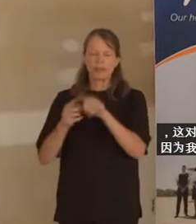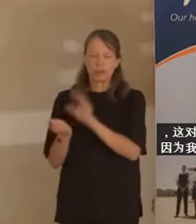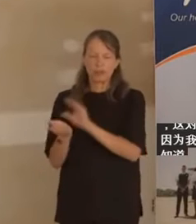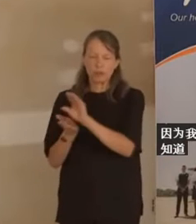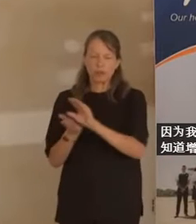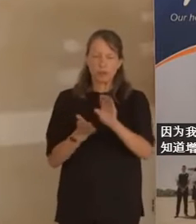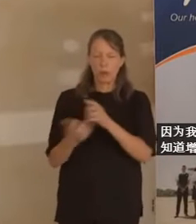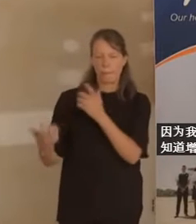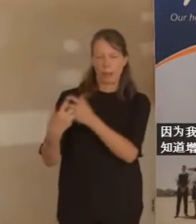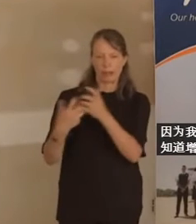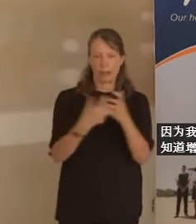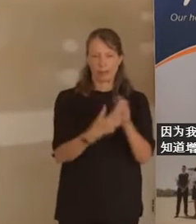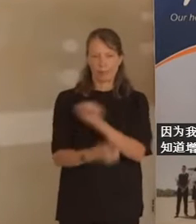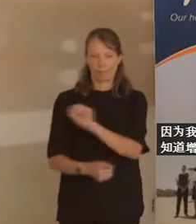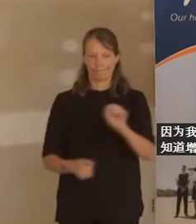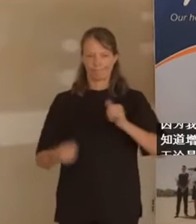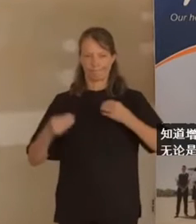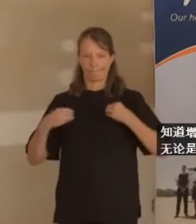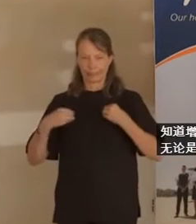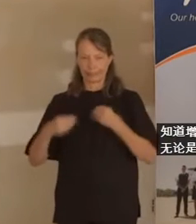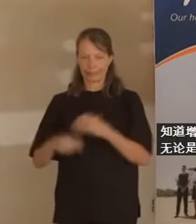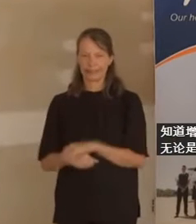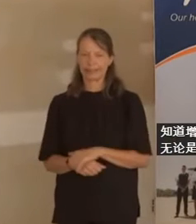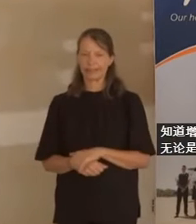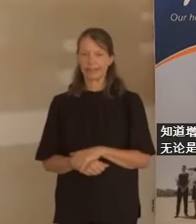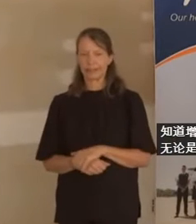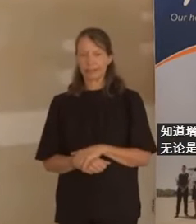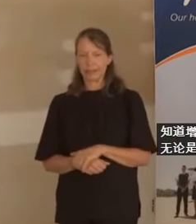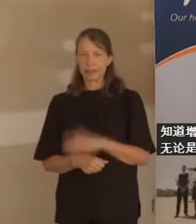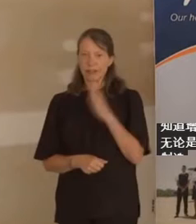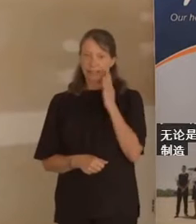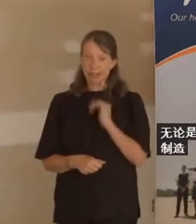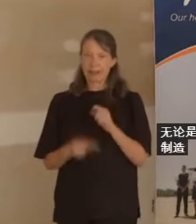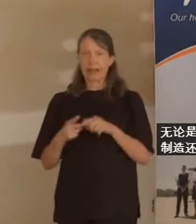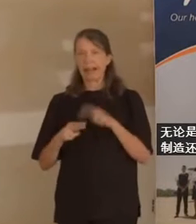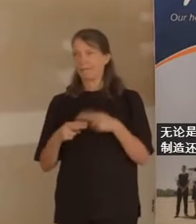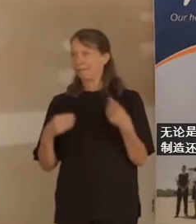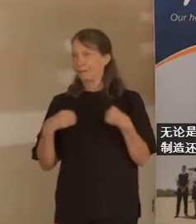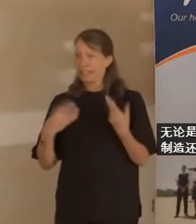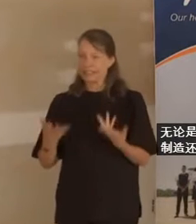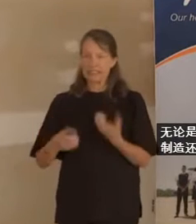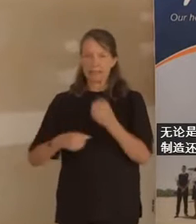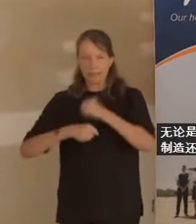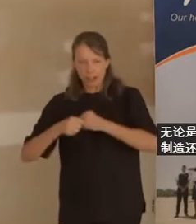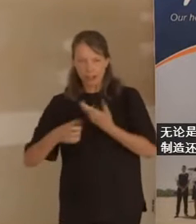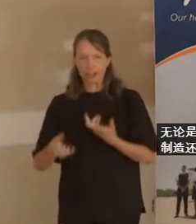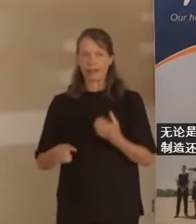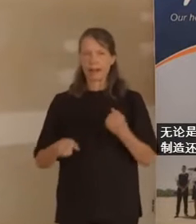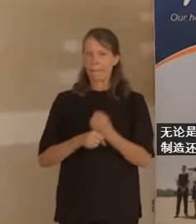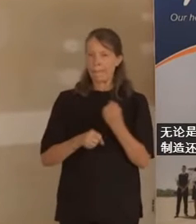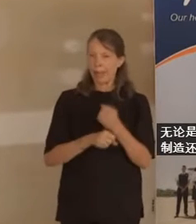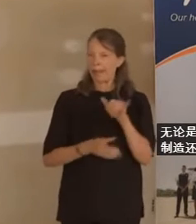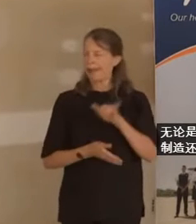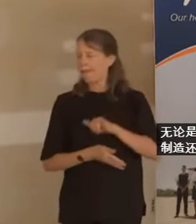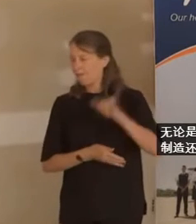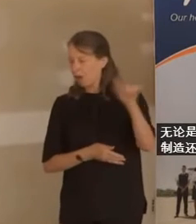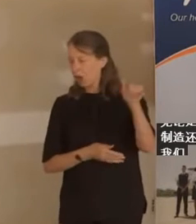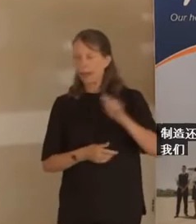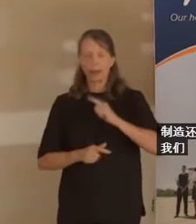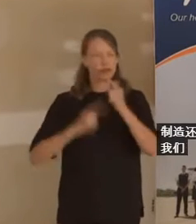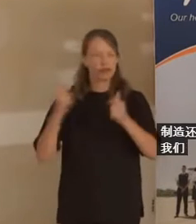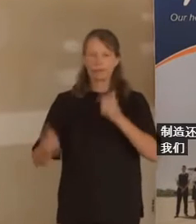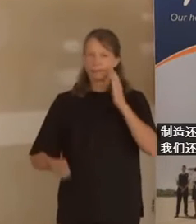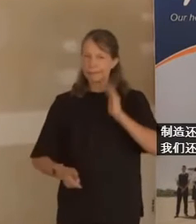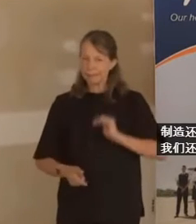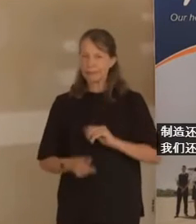know the growth sectors of this state, whether they are based around engineering and manufacturing or aviation and tourism.